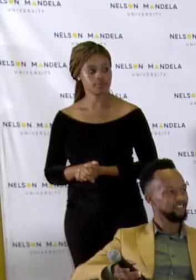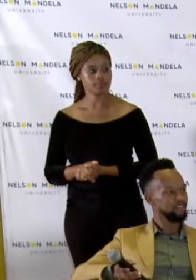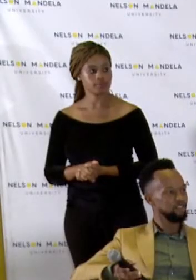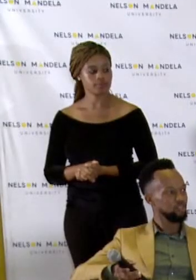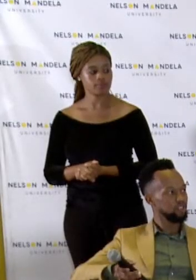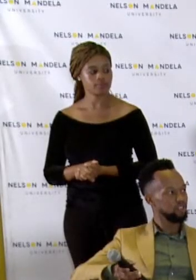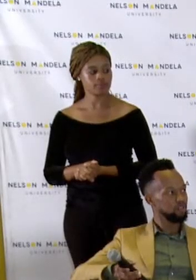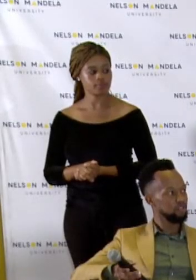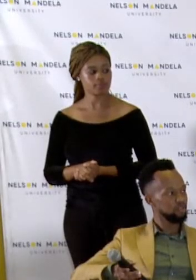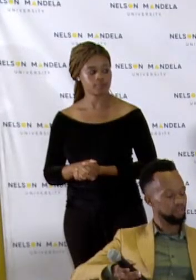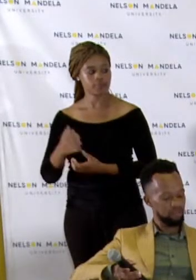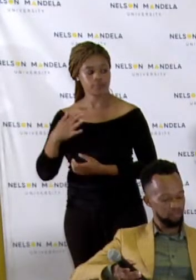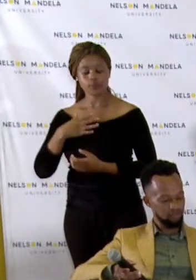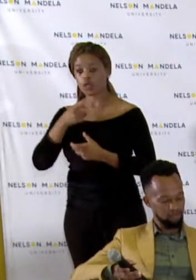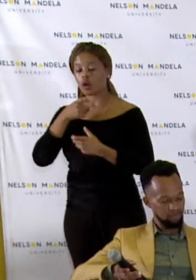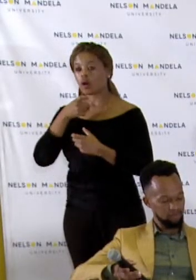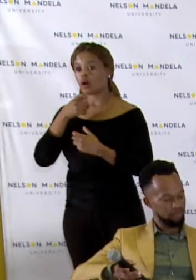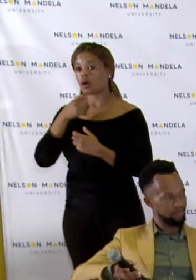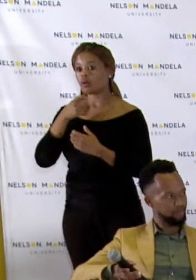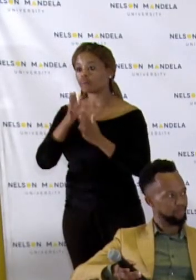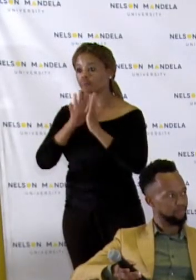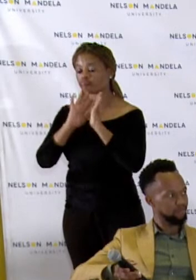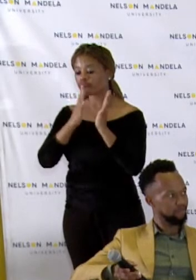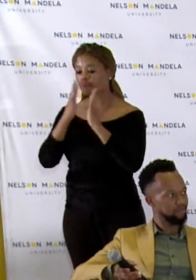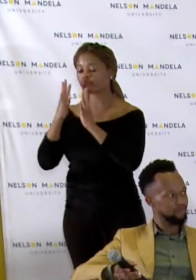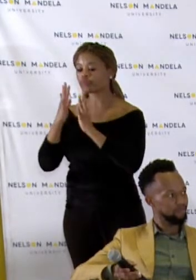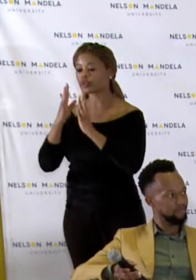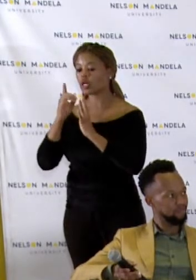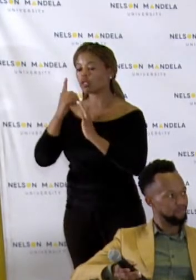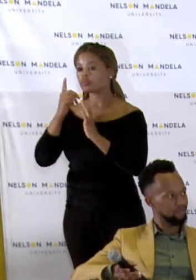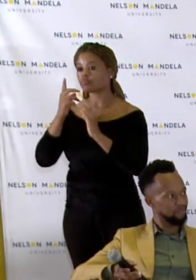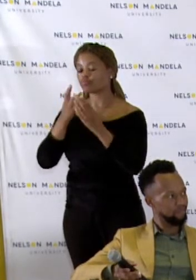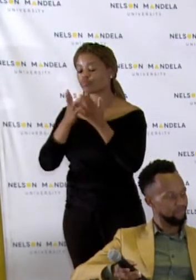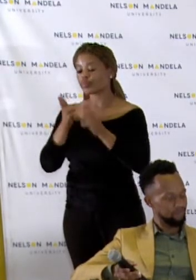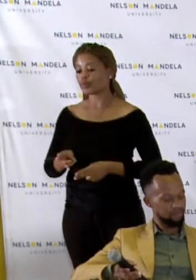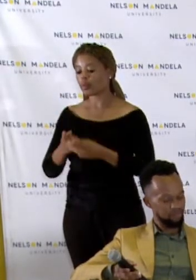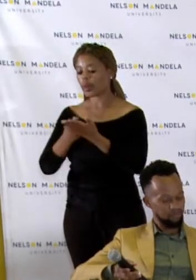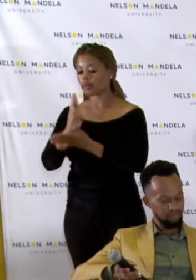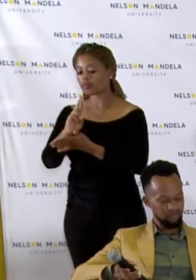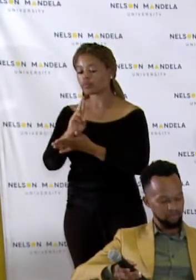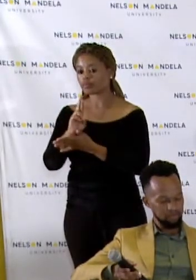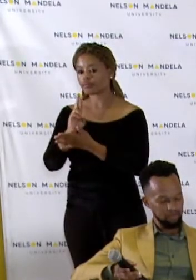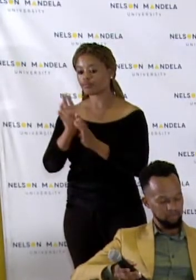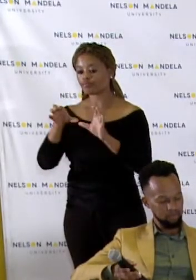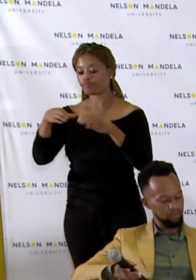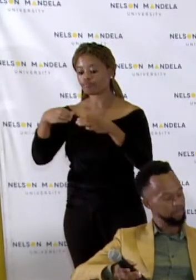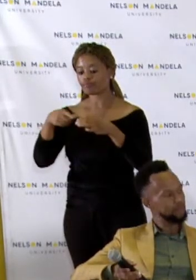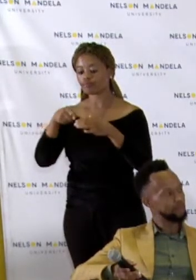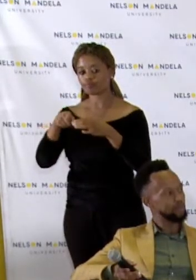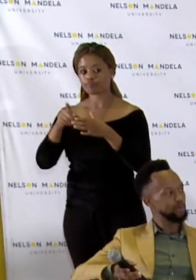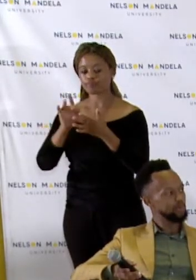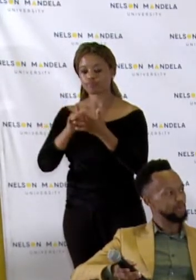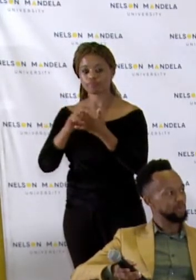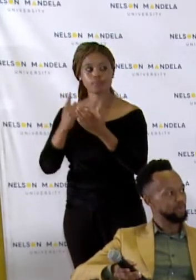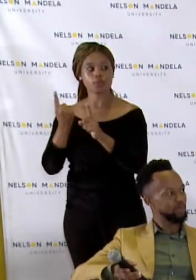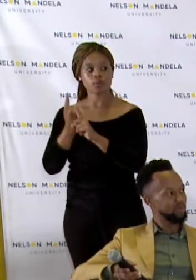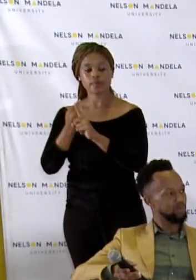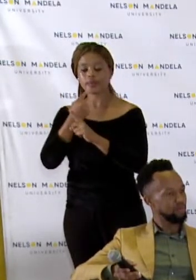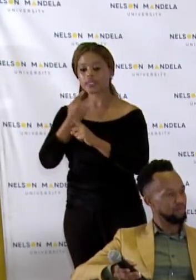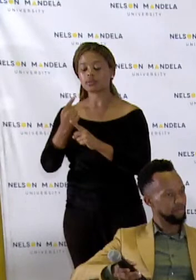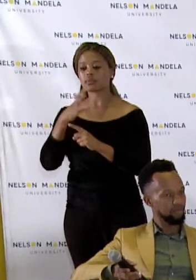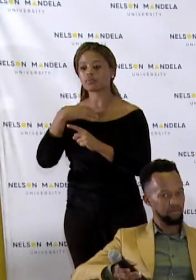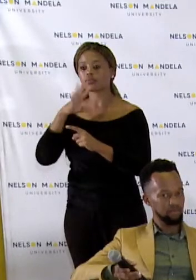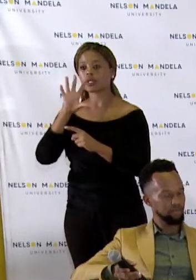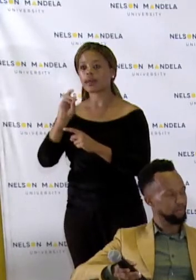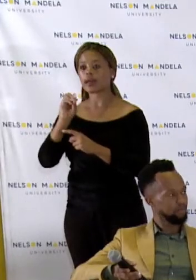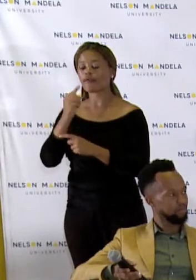Firstly, let me commend the Human Rights Commission for publishing this charter. I often say we have one of